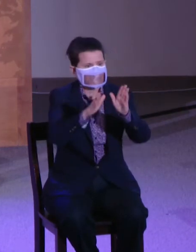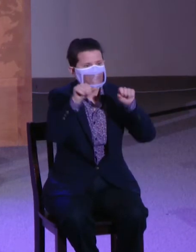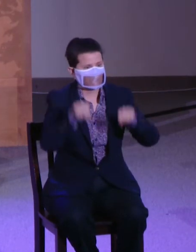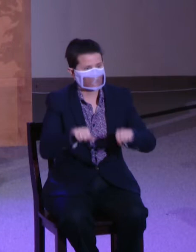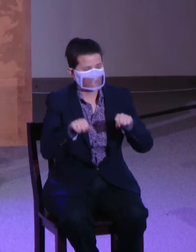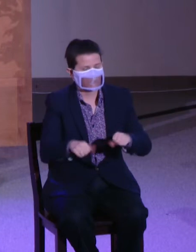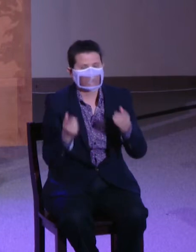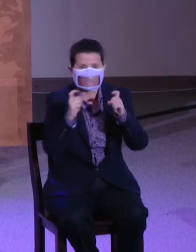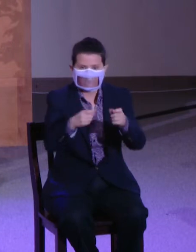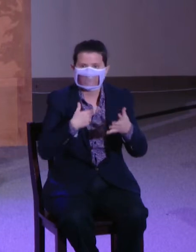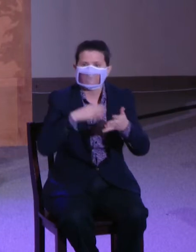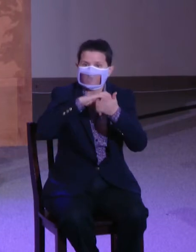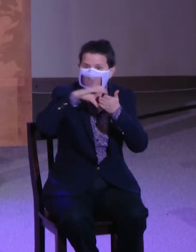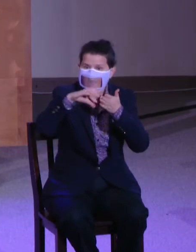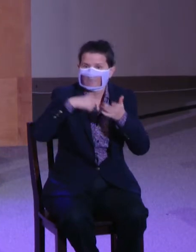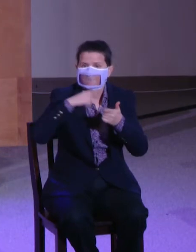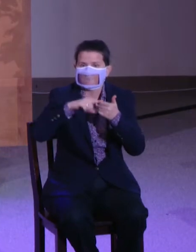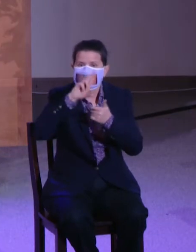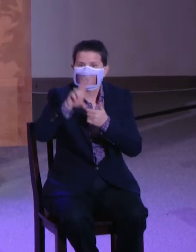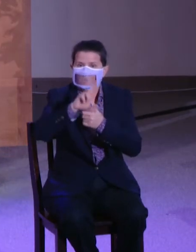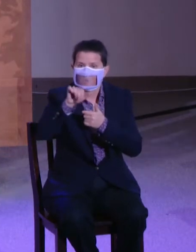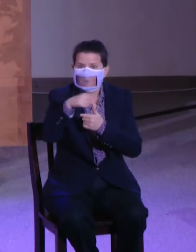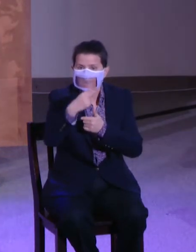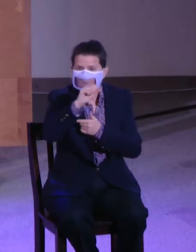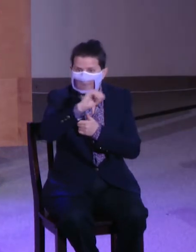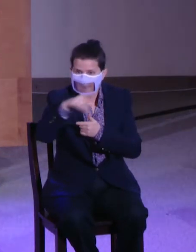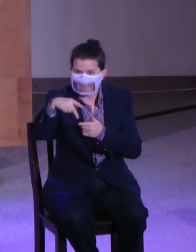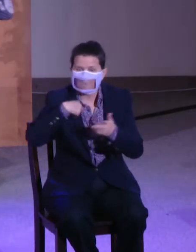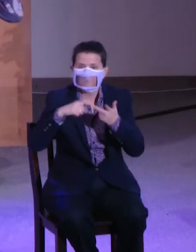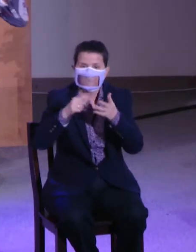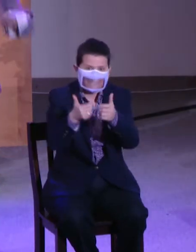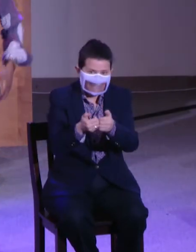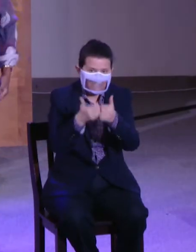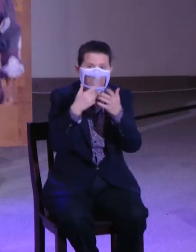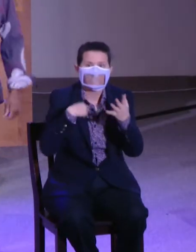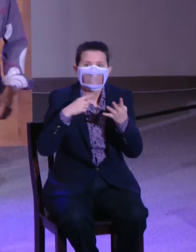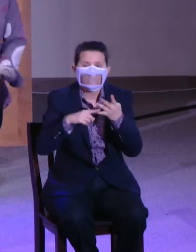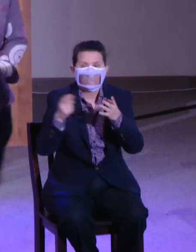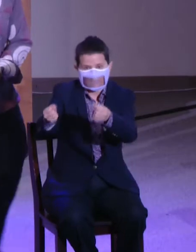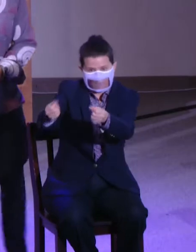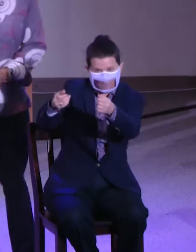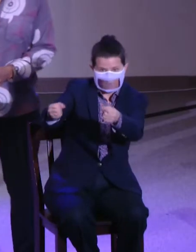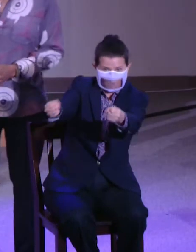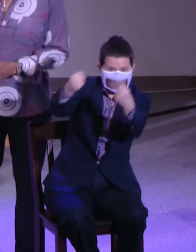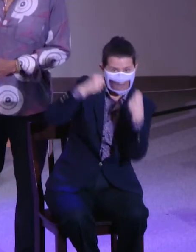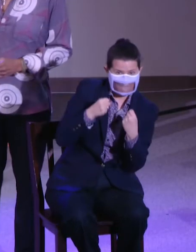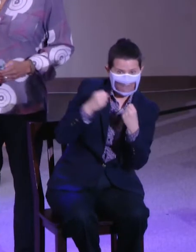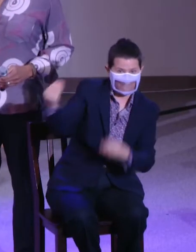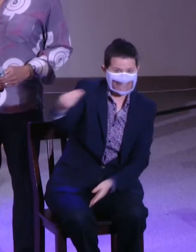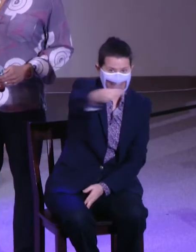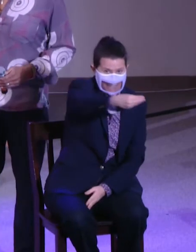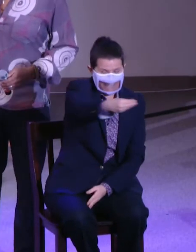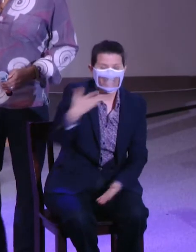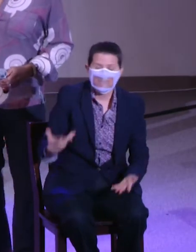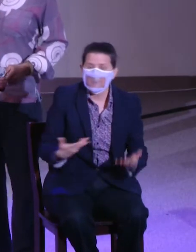via check. You can give via the UCOH app. You can text to give. You can drive up here and hand somebody a check if you so desire. But